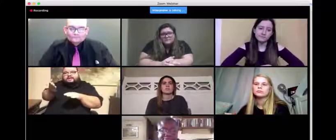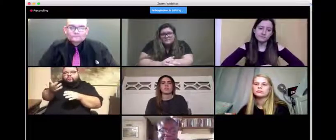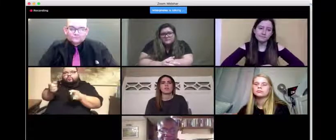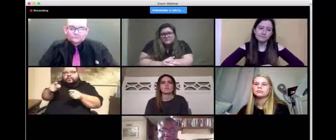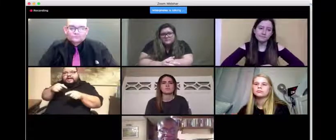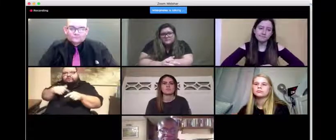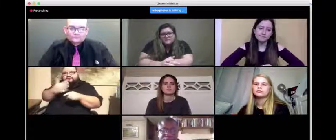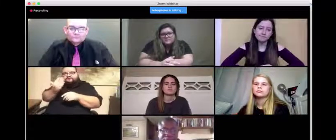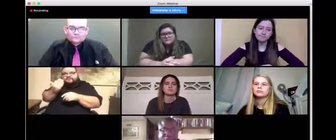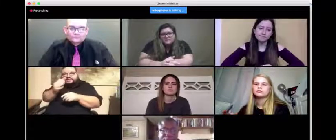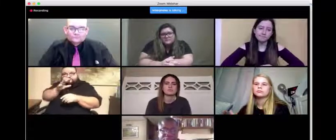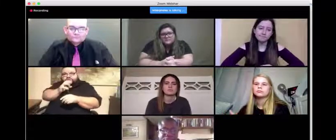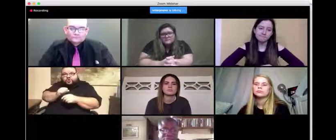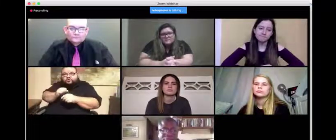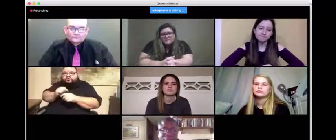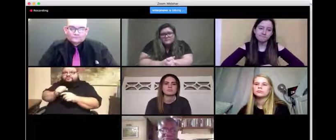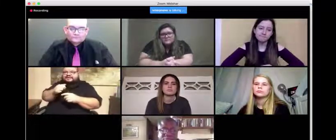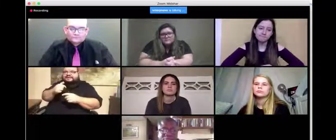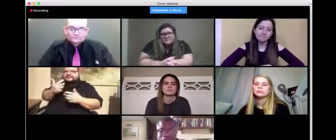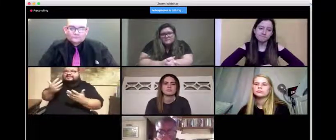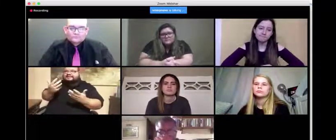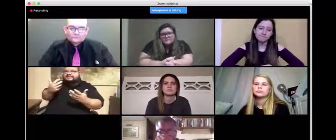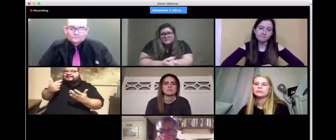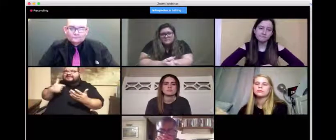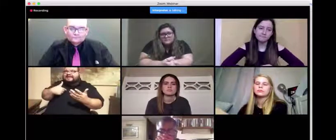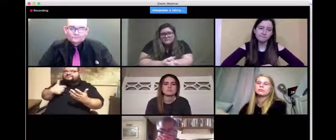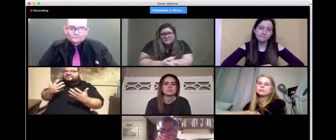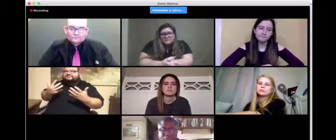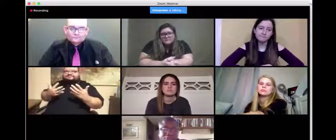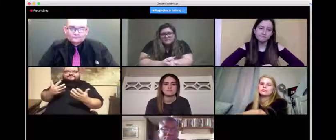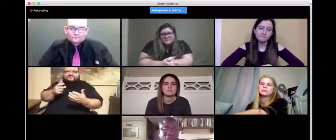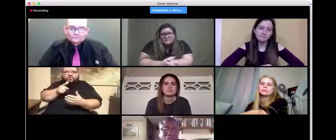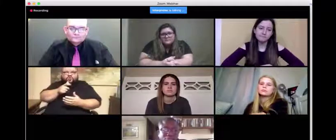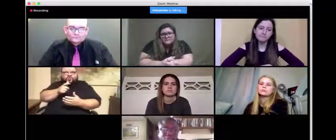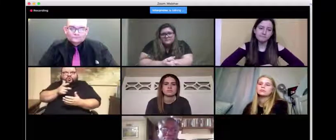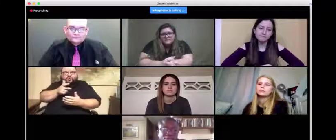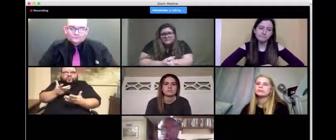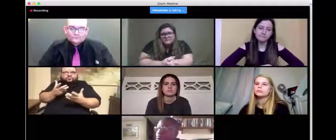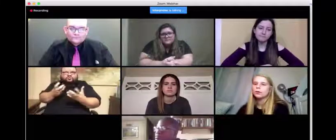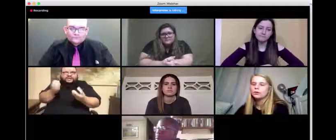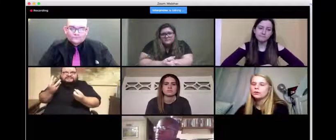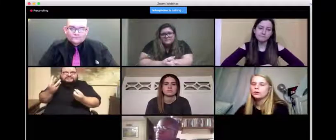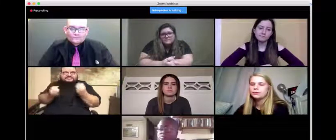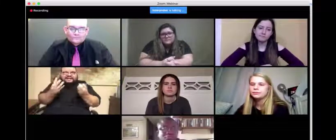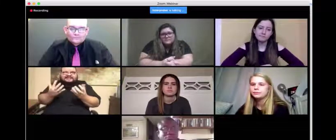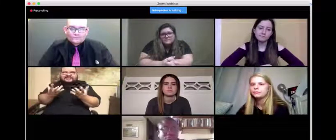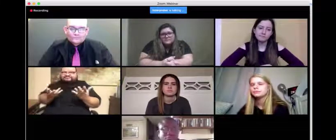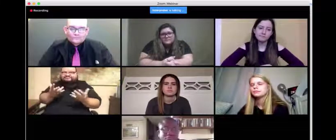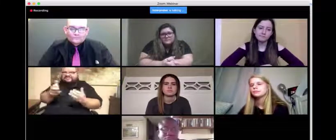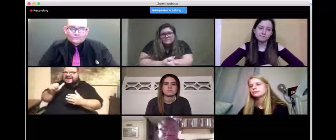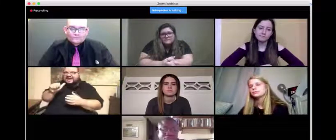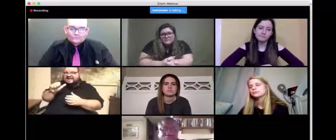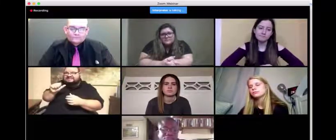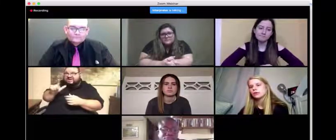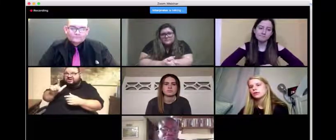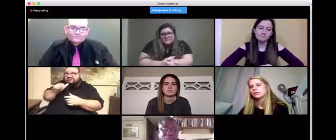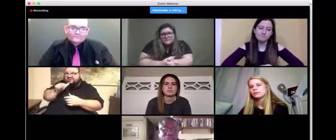I was just trying to figure out like, who am I going to sign with, And I knew that ASL was important, but I kind of decided to